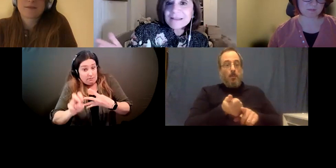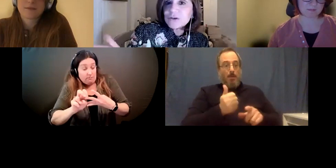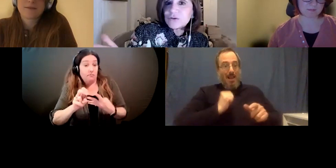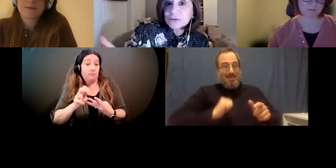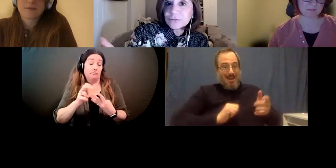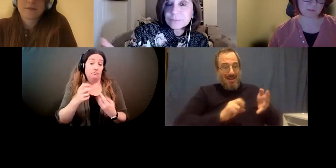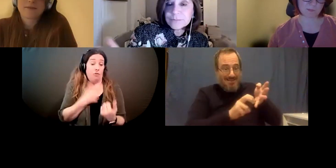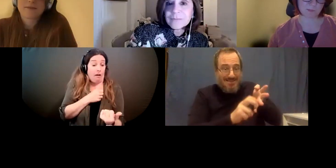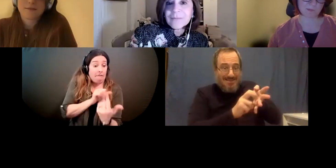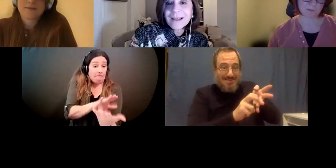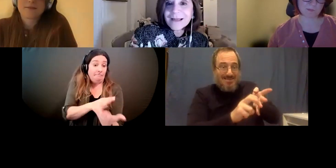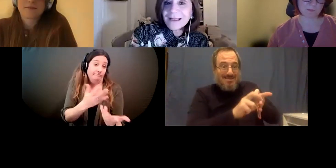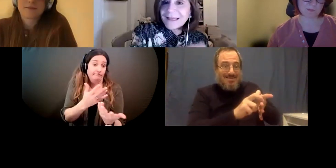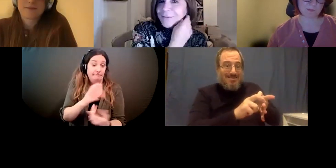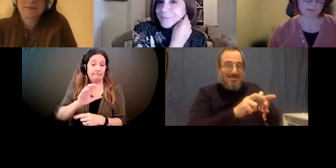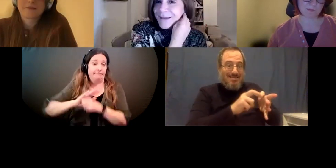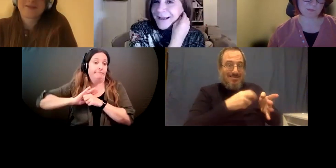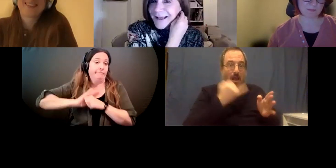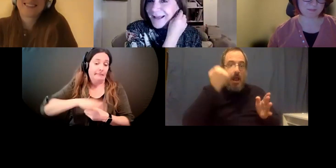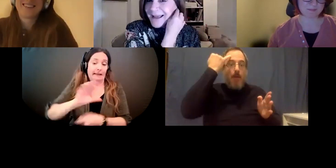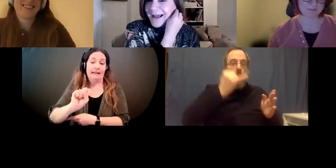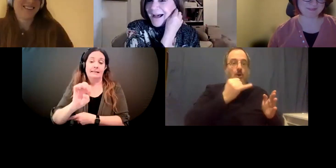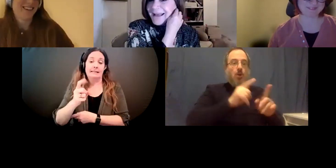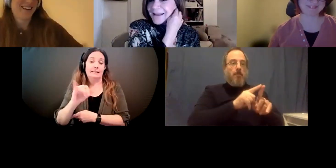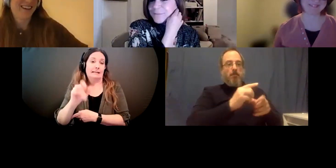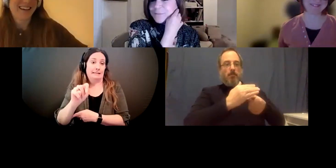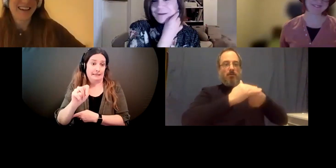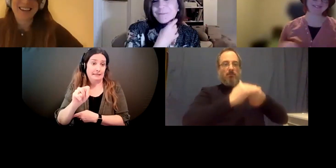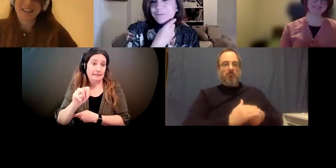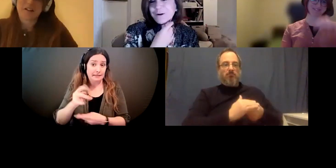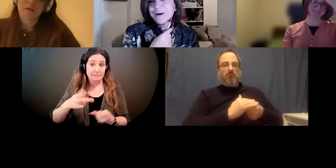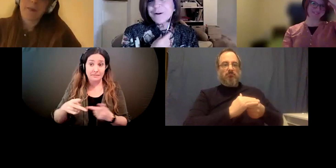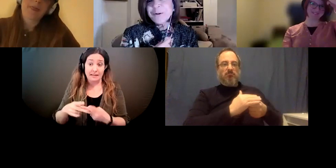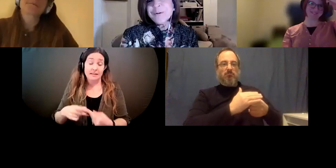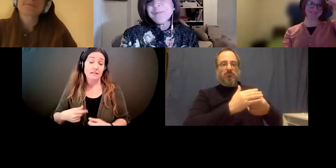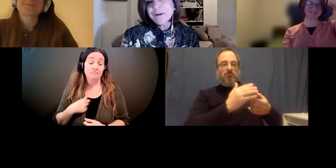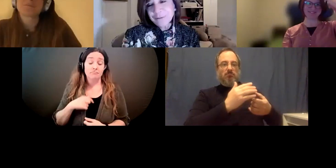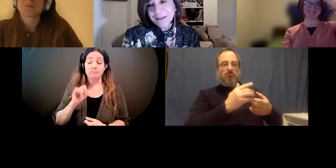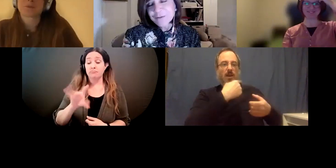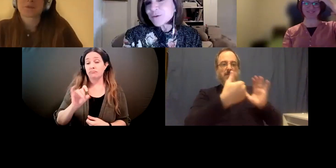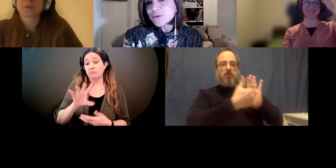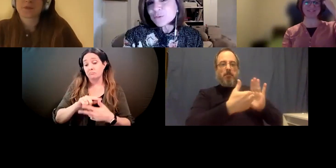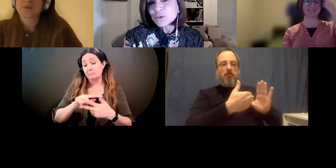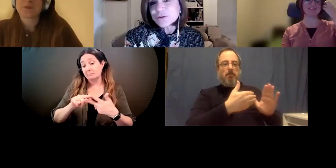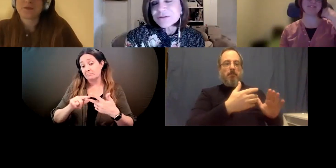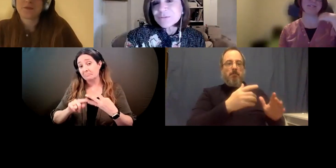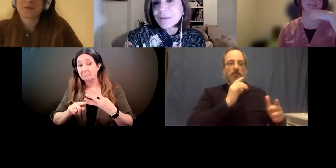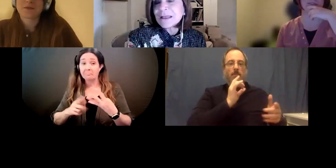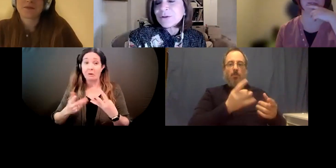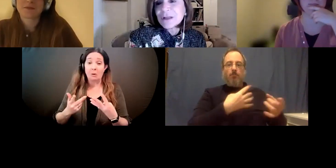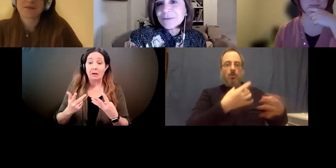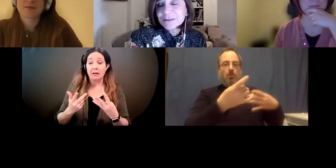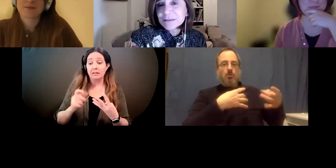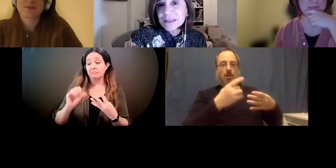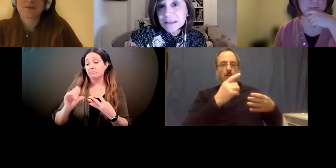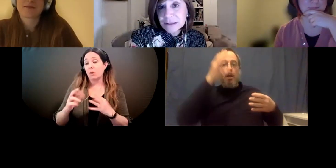sexist institutions. And I give I give 3 or 4, kind of go-to rules for making